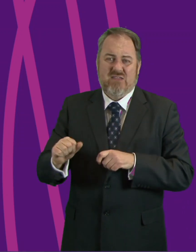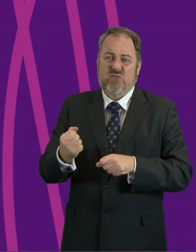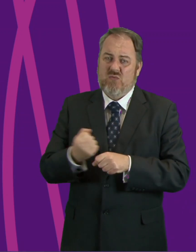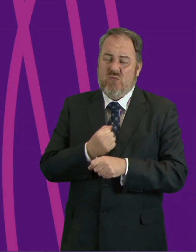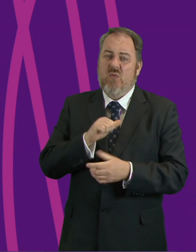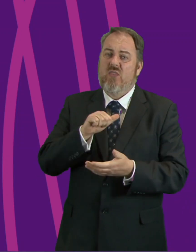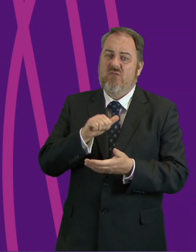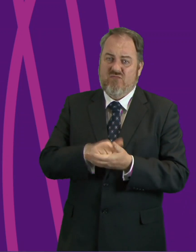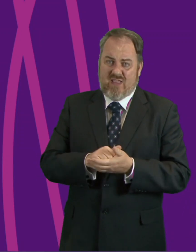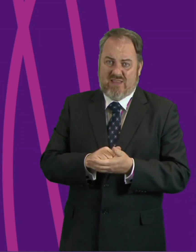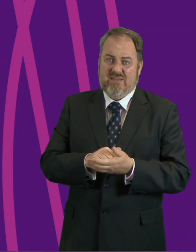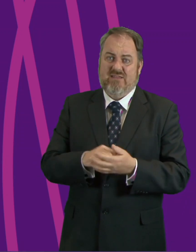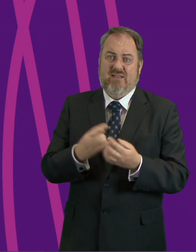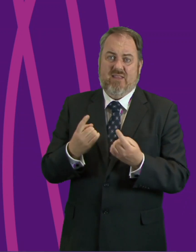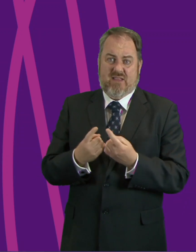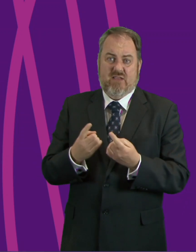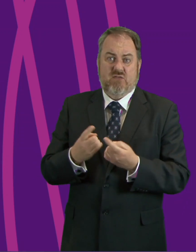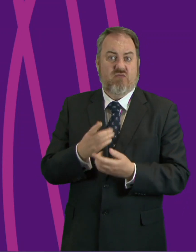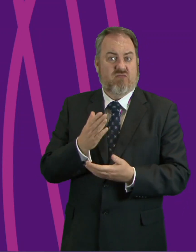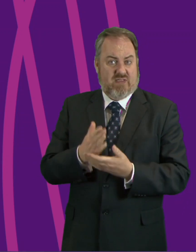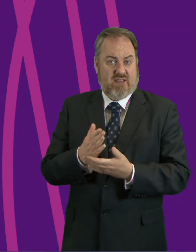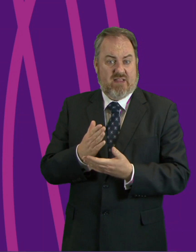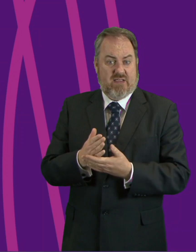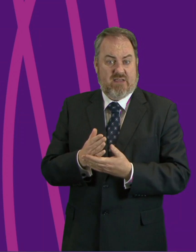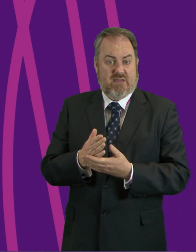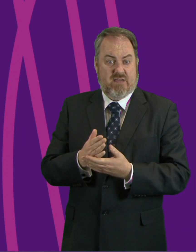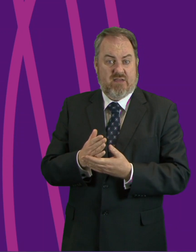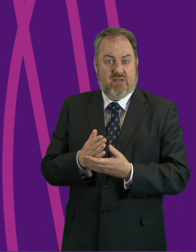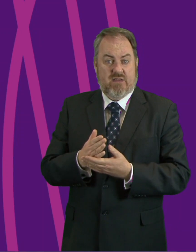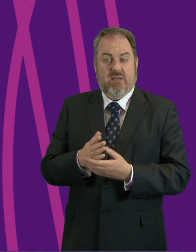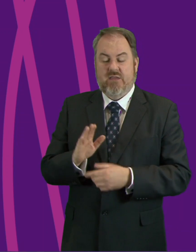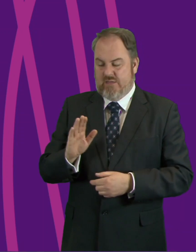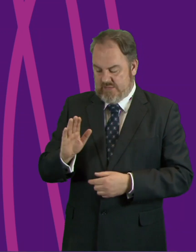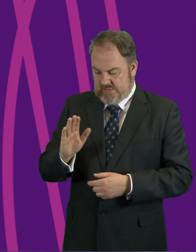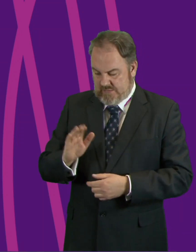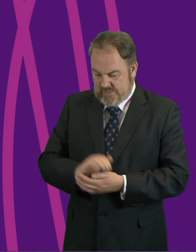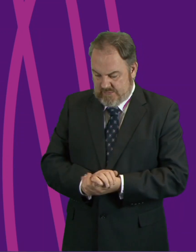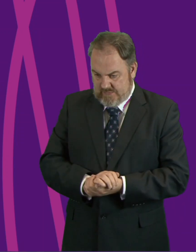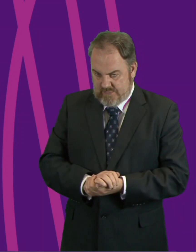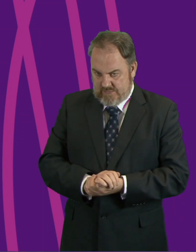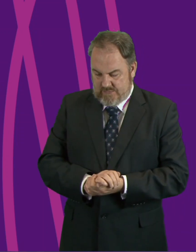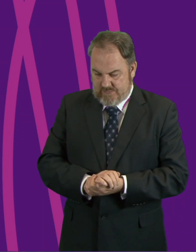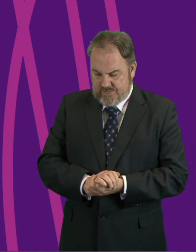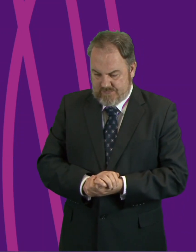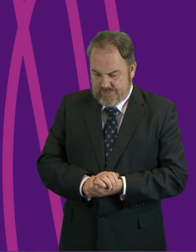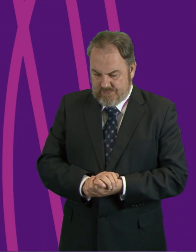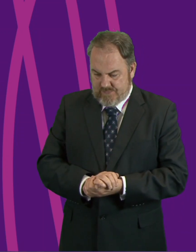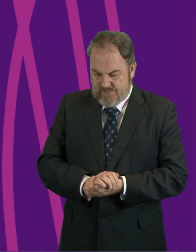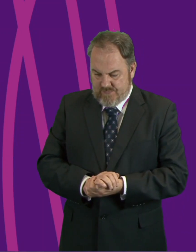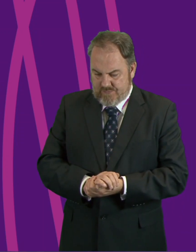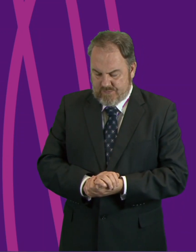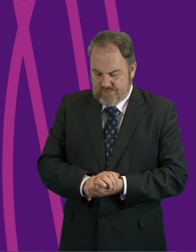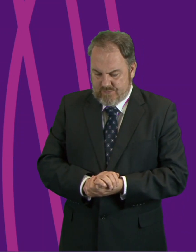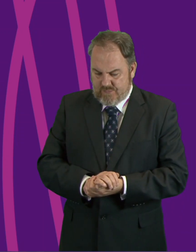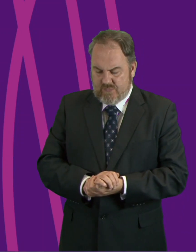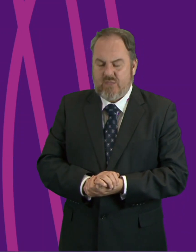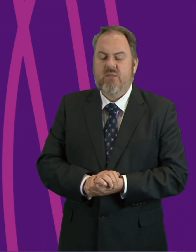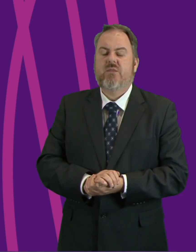thing. Now, on the situation, excuse me, Presiding Officer, on the situation with care